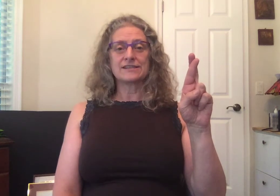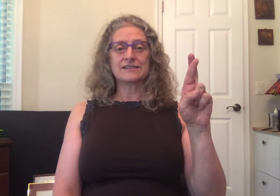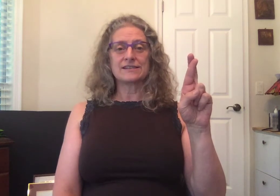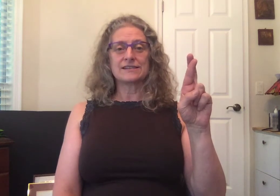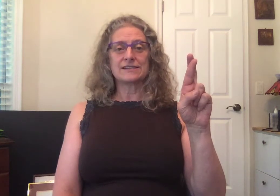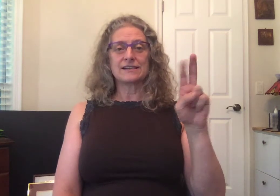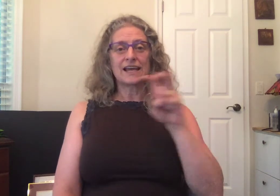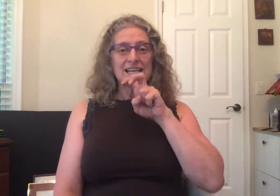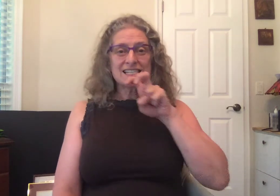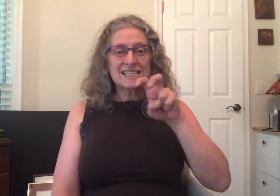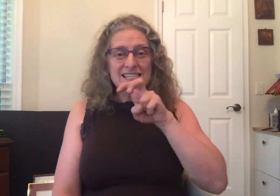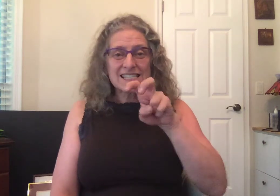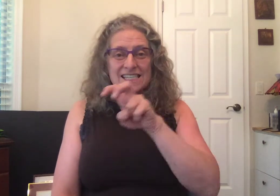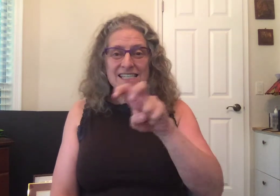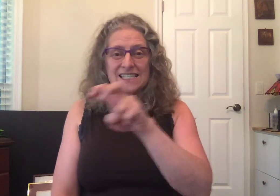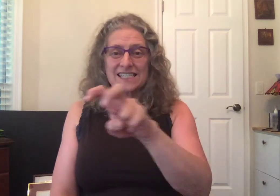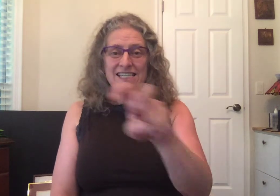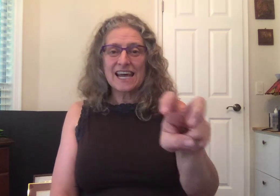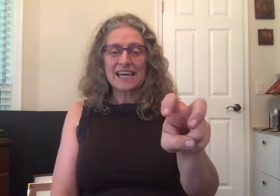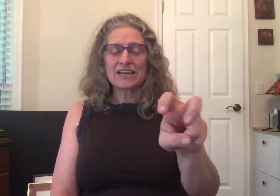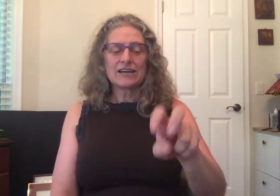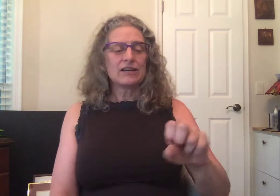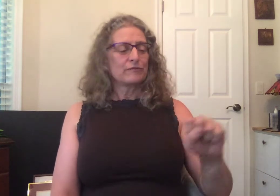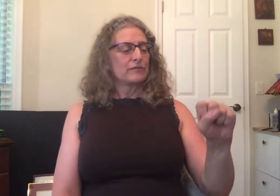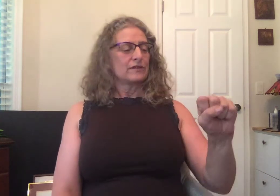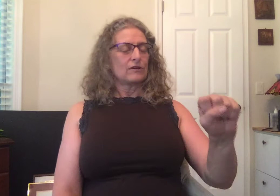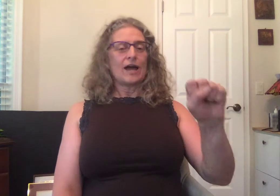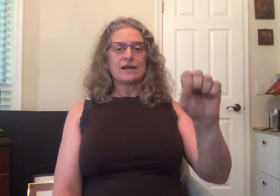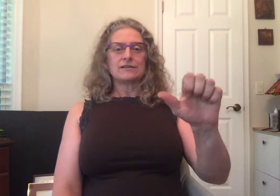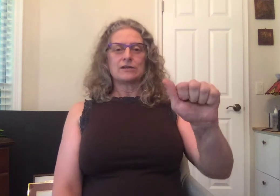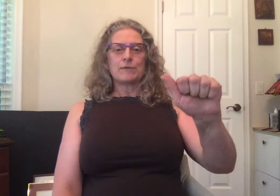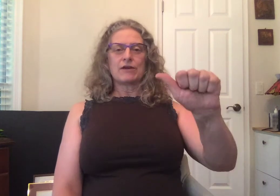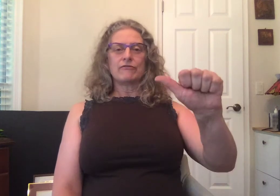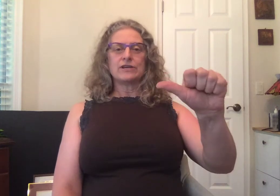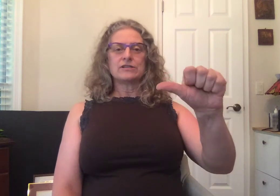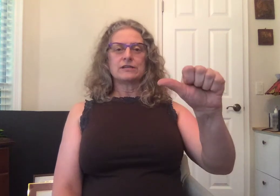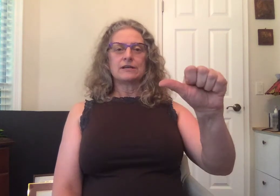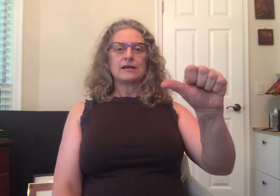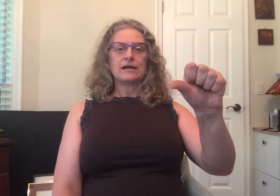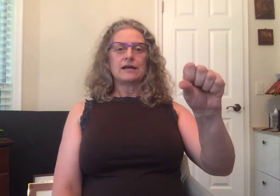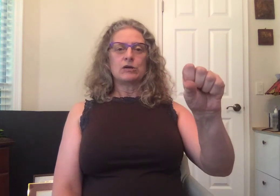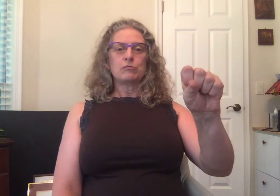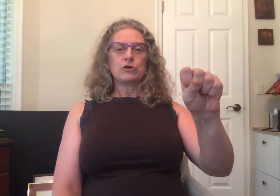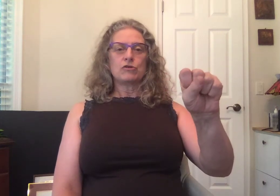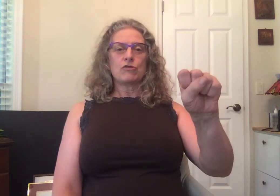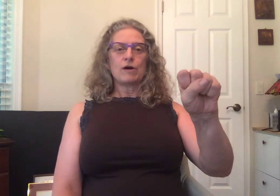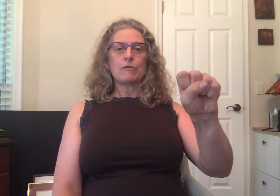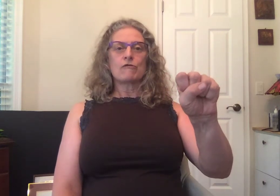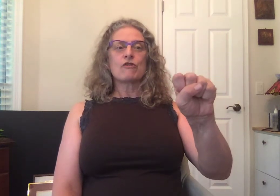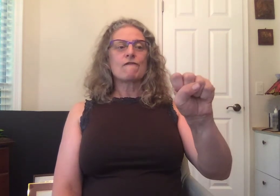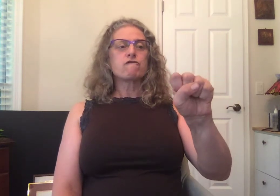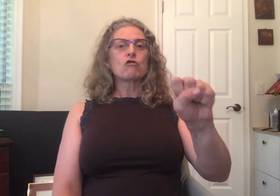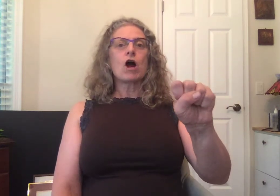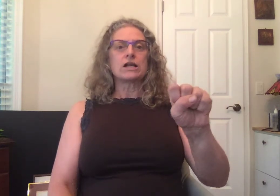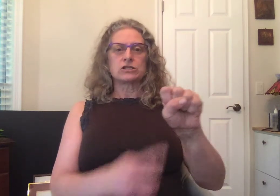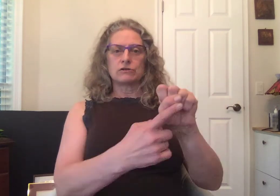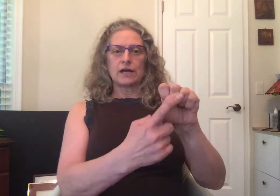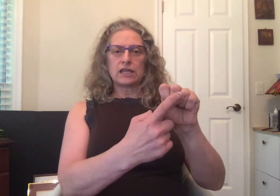S, like in snake. So S, you make a fist and you put your thumb over the front like